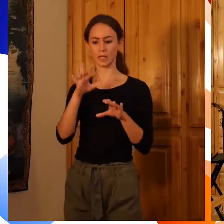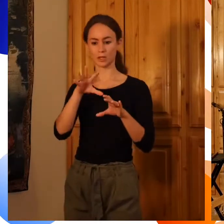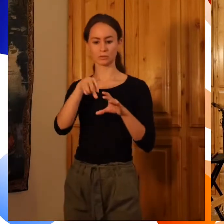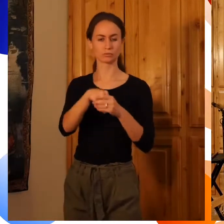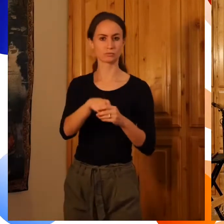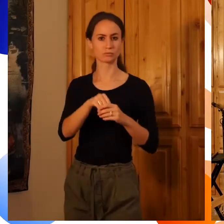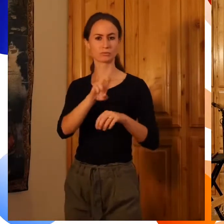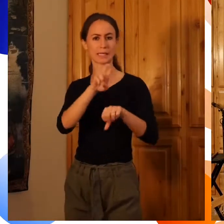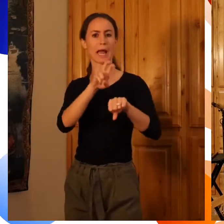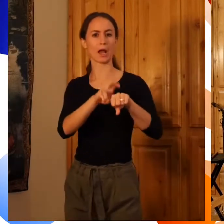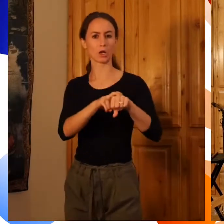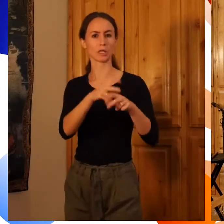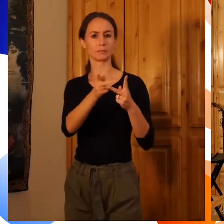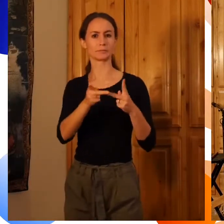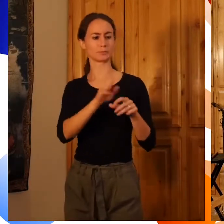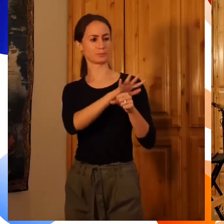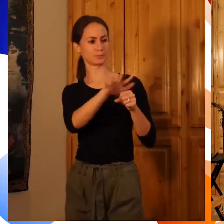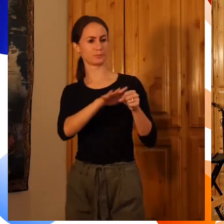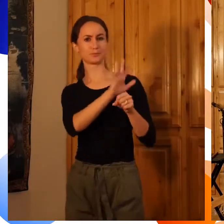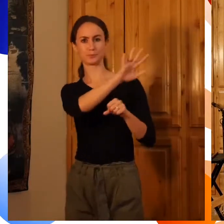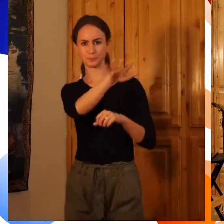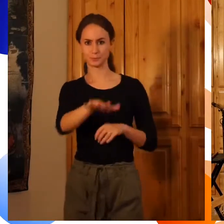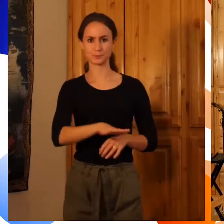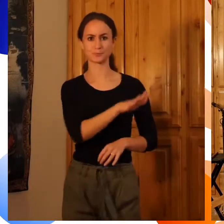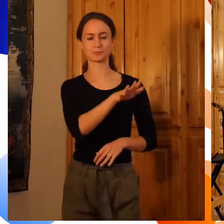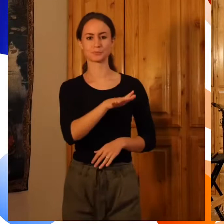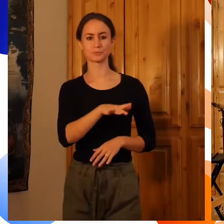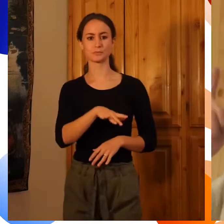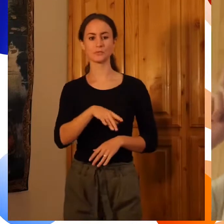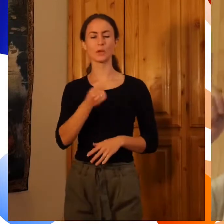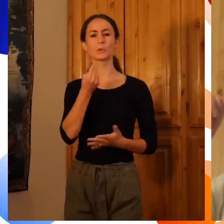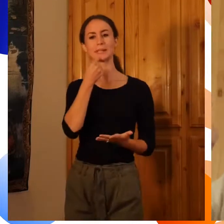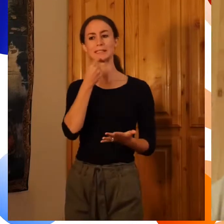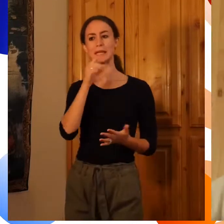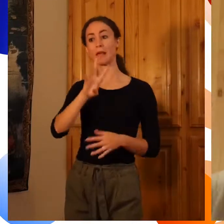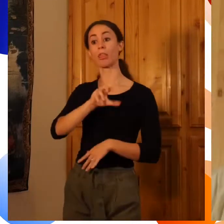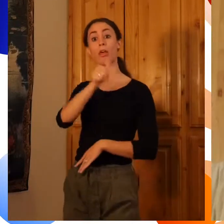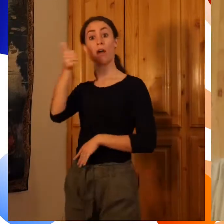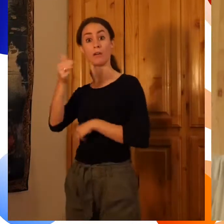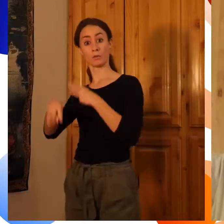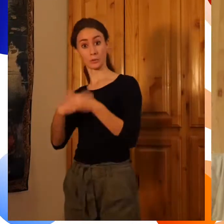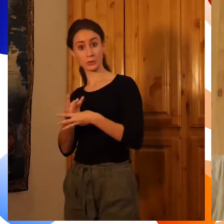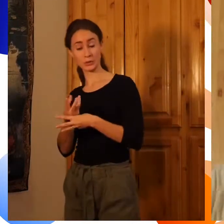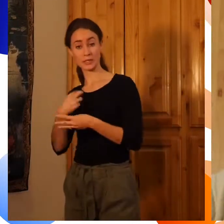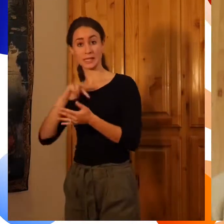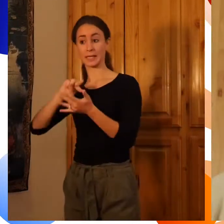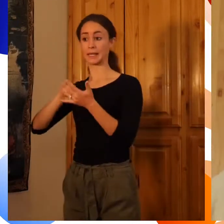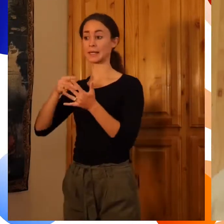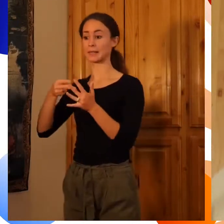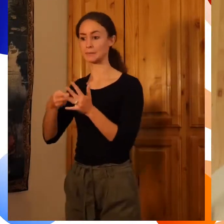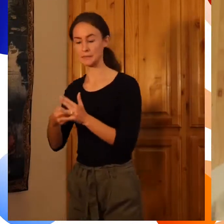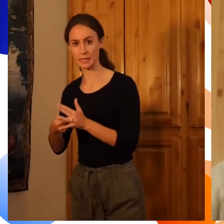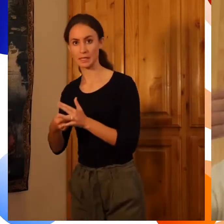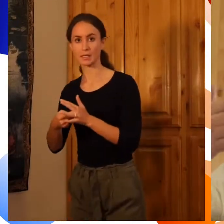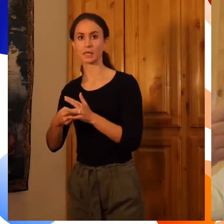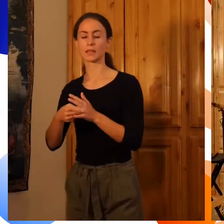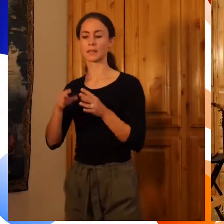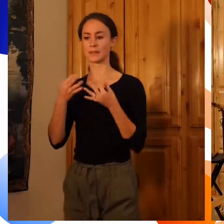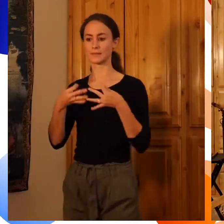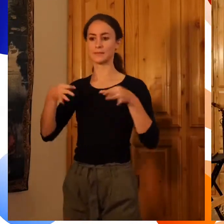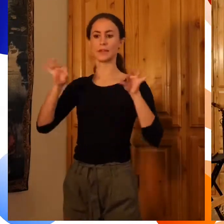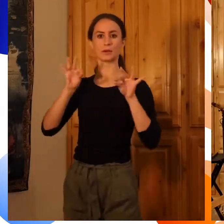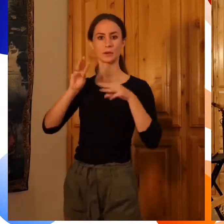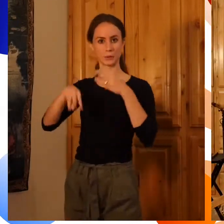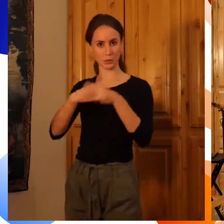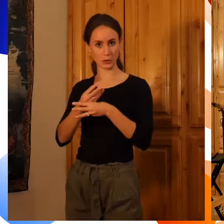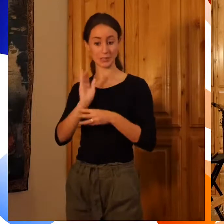other world, the Celts often believe that the other world, or the fairy world, coexists on top of our own. And it's kind of